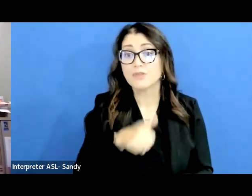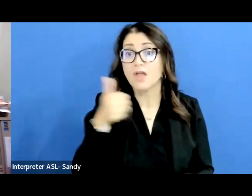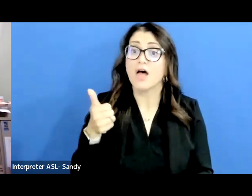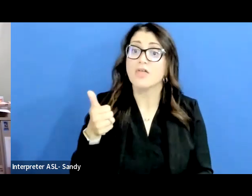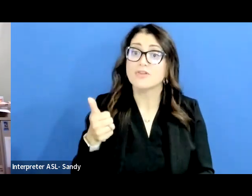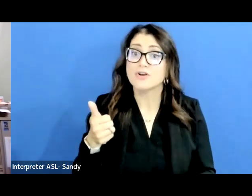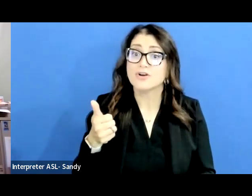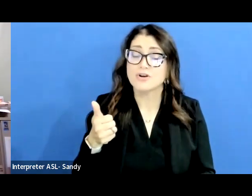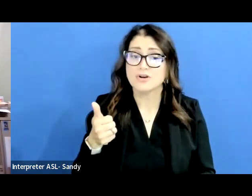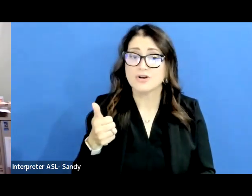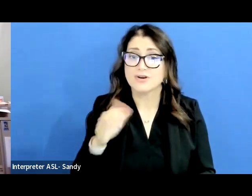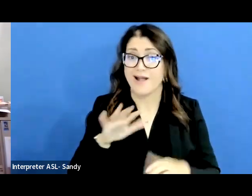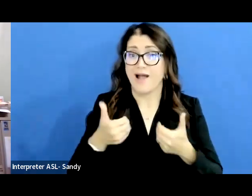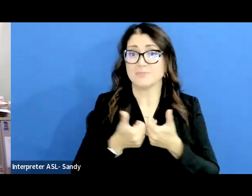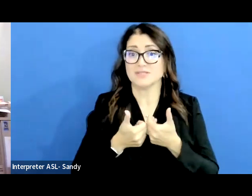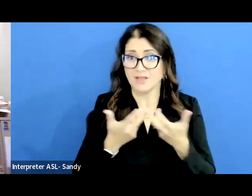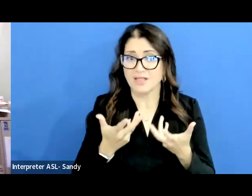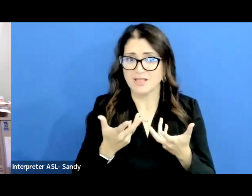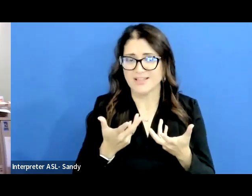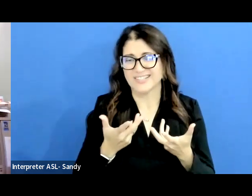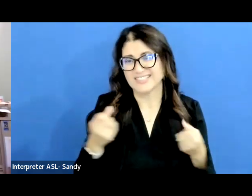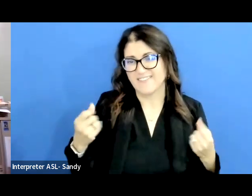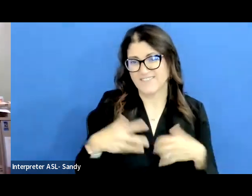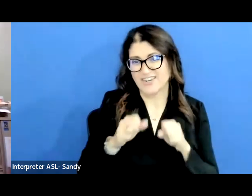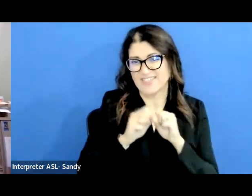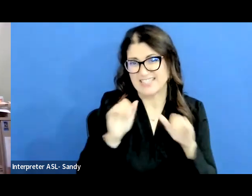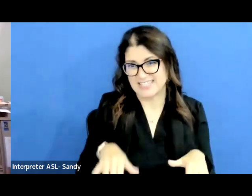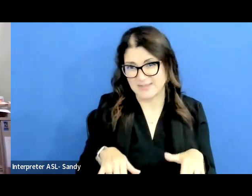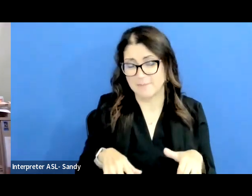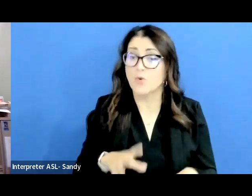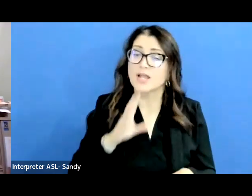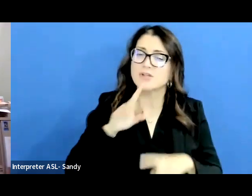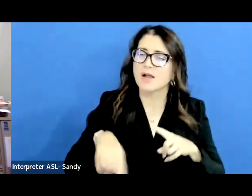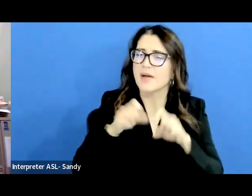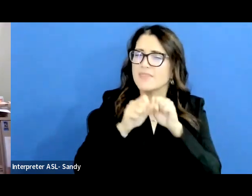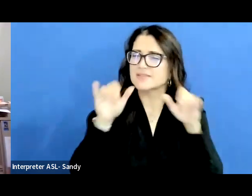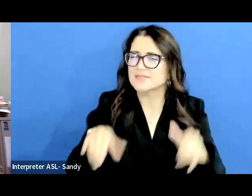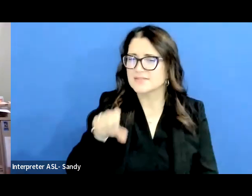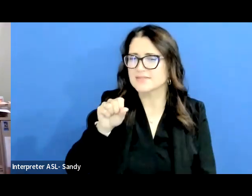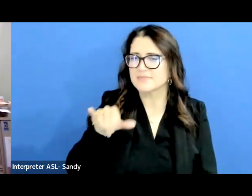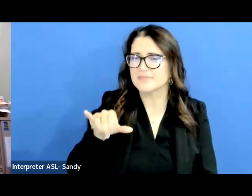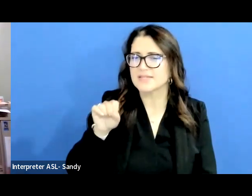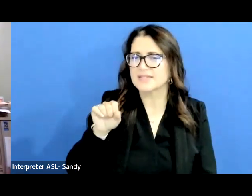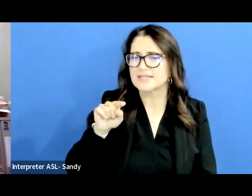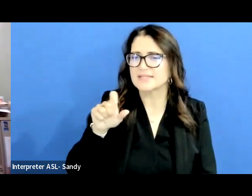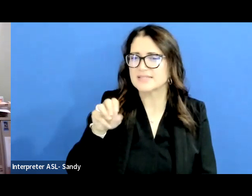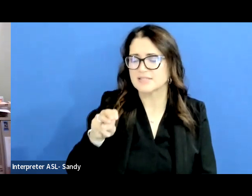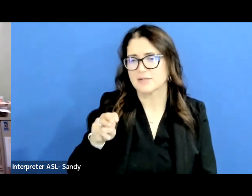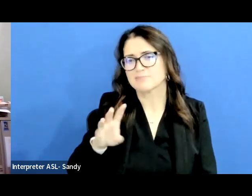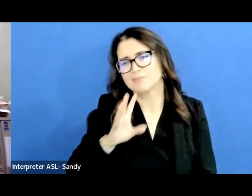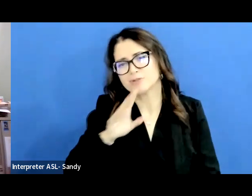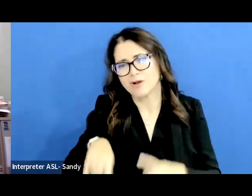the fear of the system. So when I talk about the system, I'm referring to various